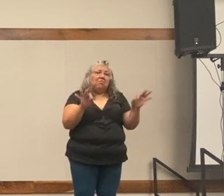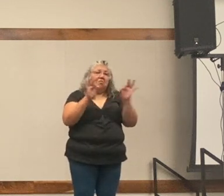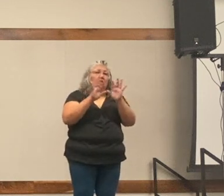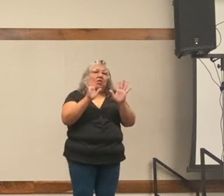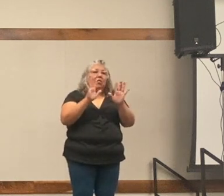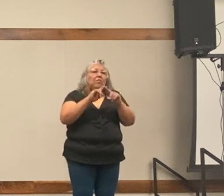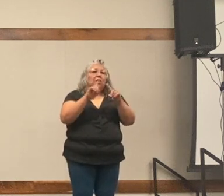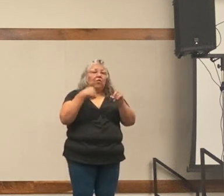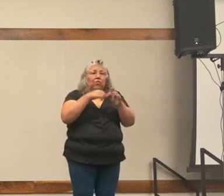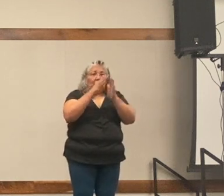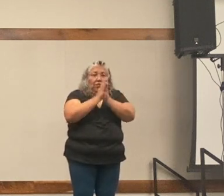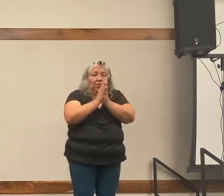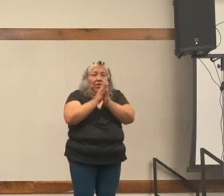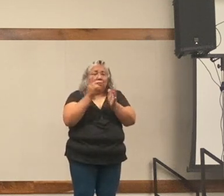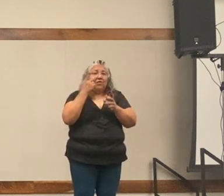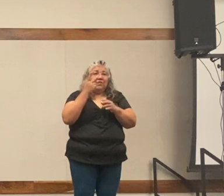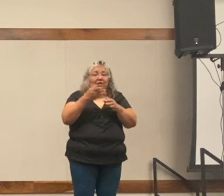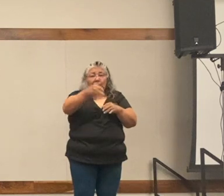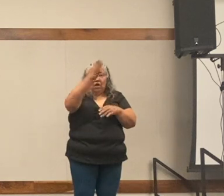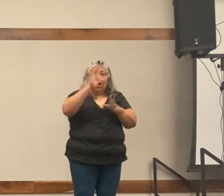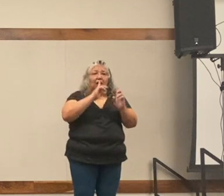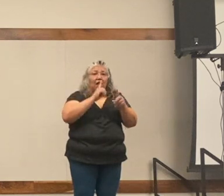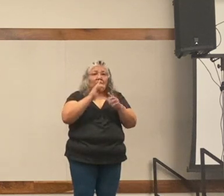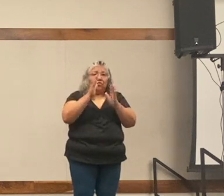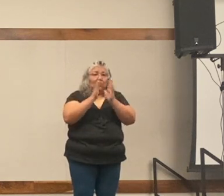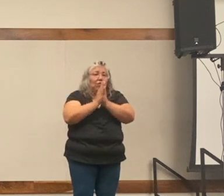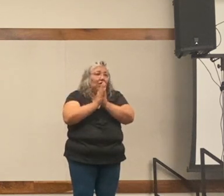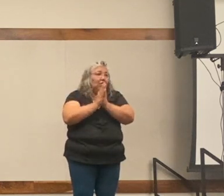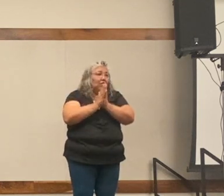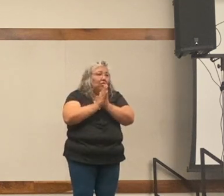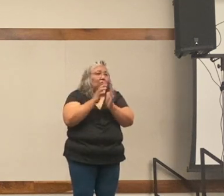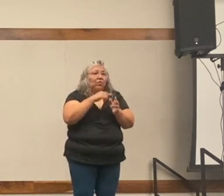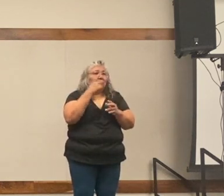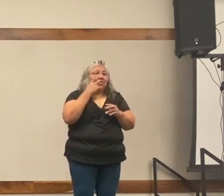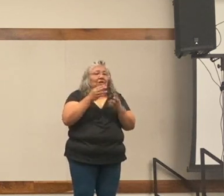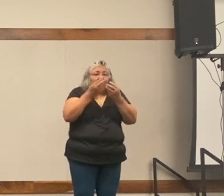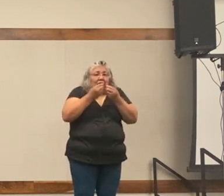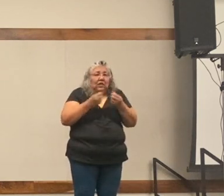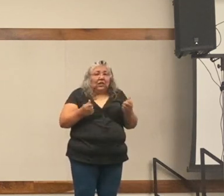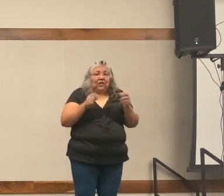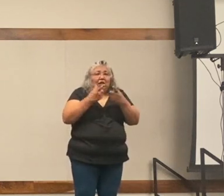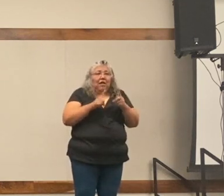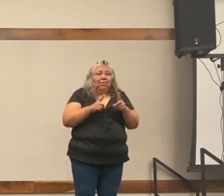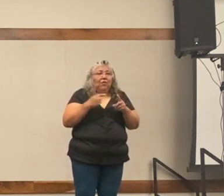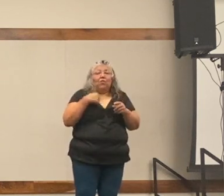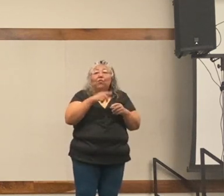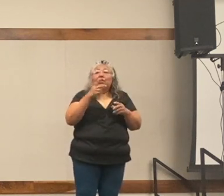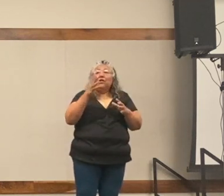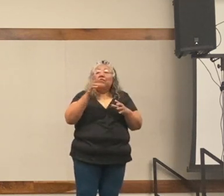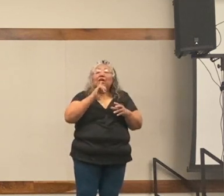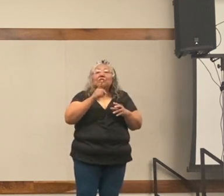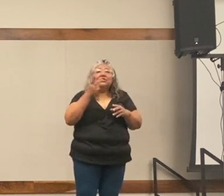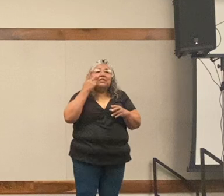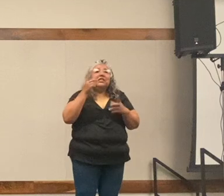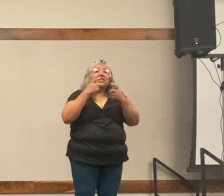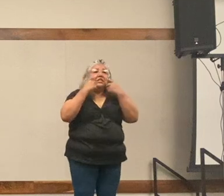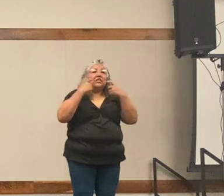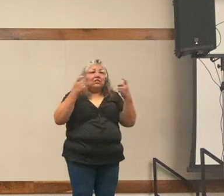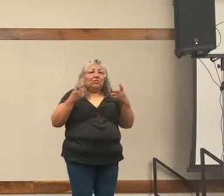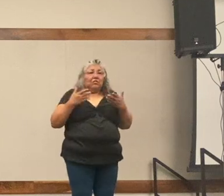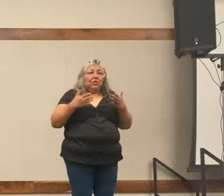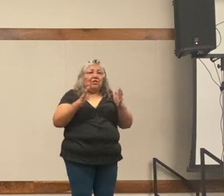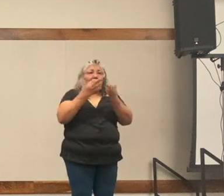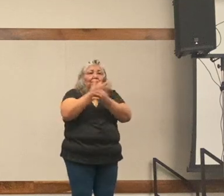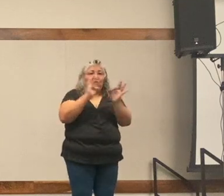pray, we have seen God answer prayers. We have seen healings happen. We have actually seen sinners be set